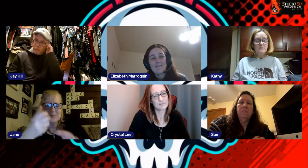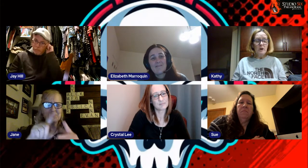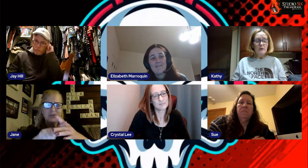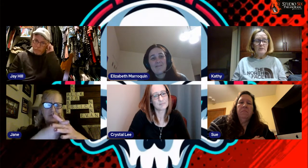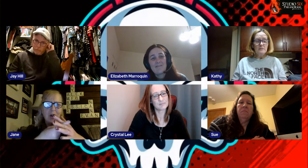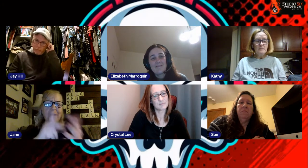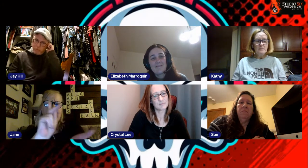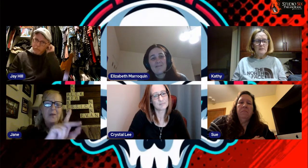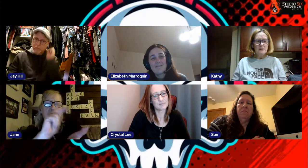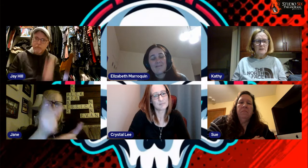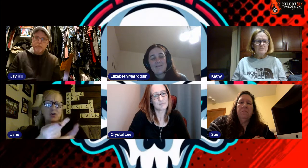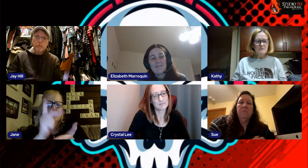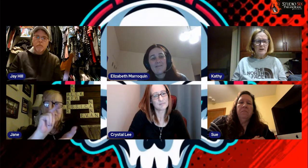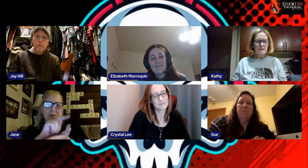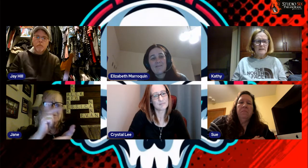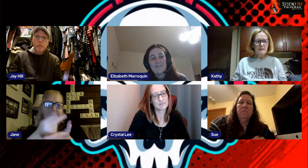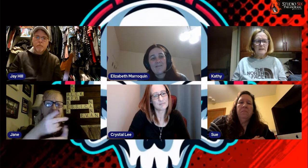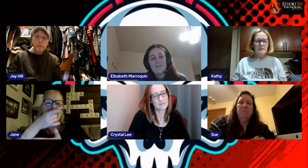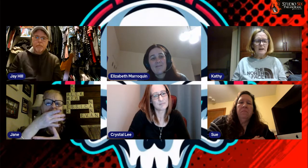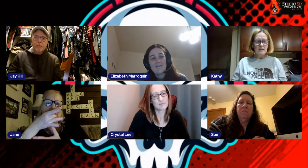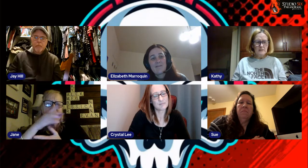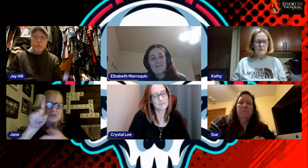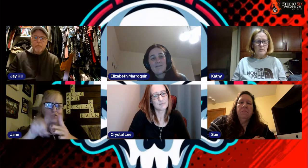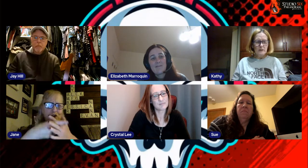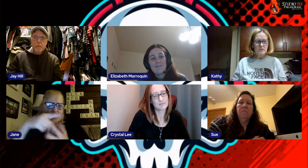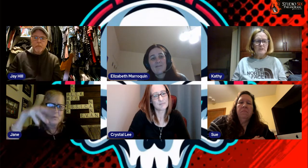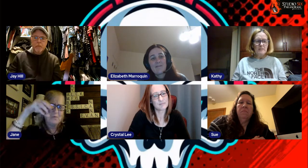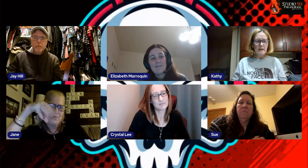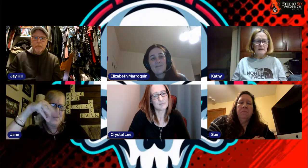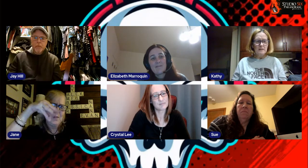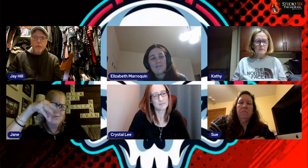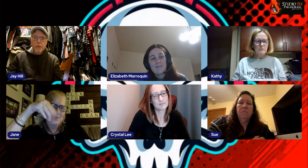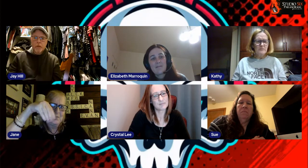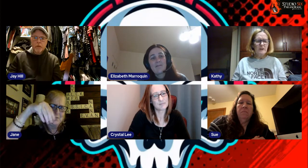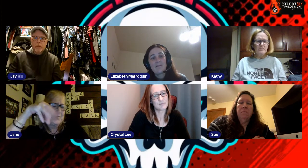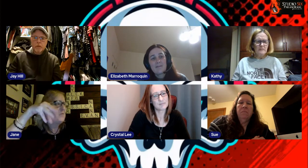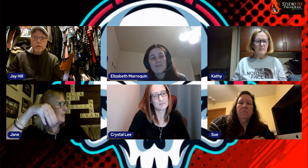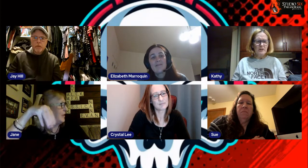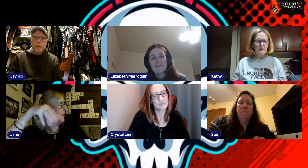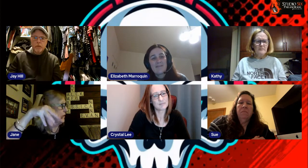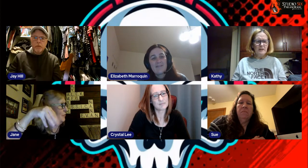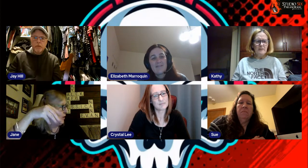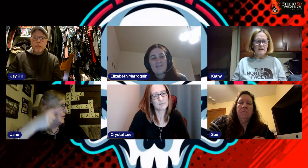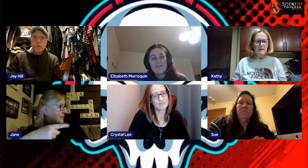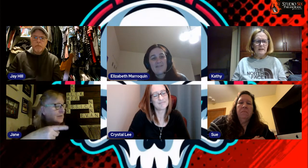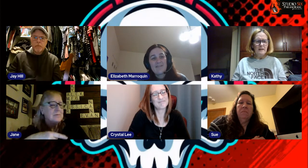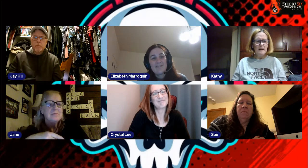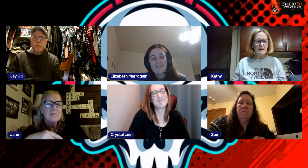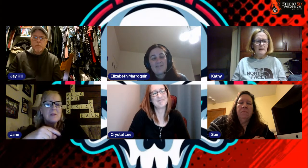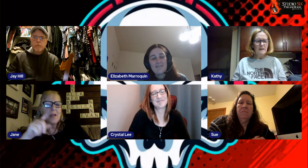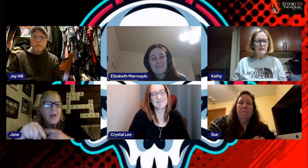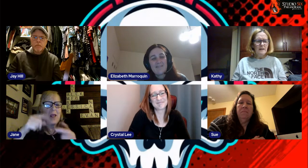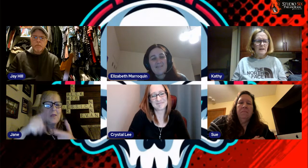my daughter started, in the kitchen light was flickering, flickering, flickering.